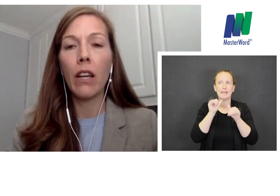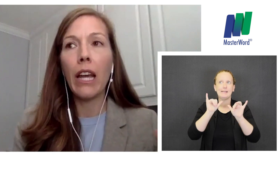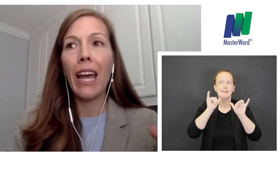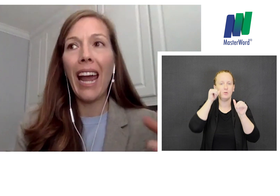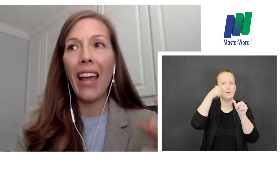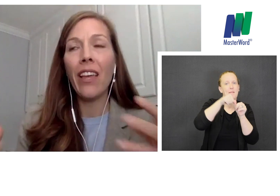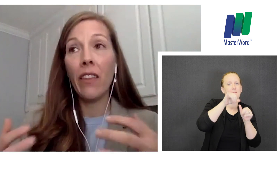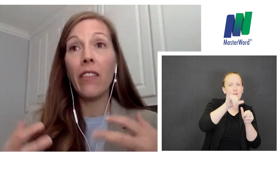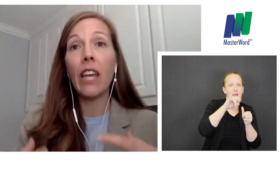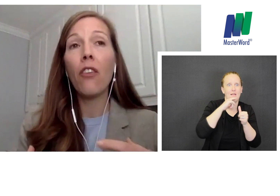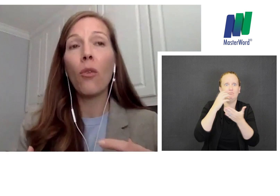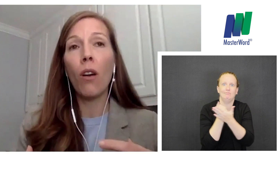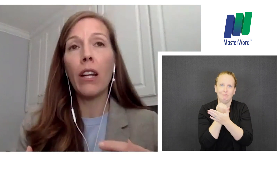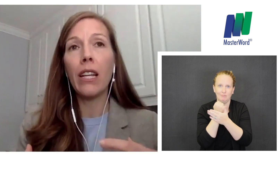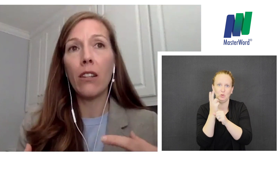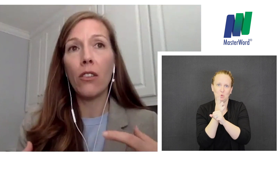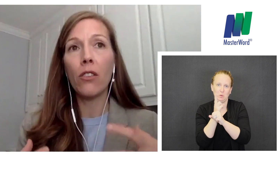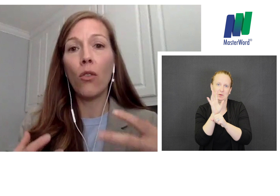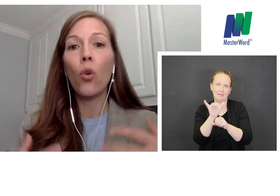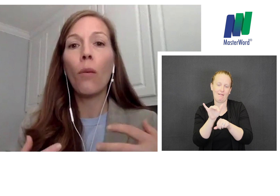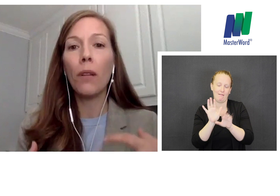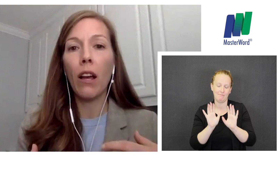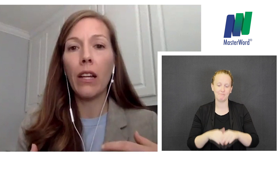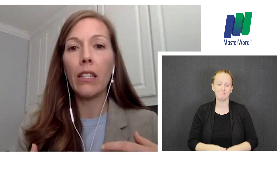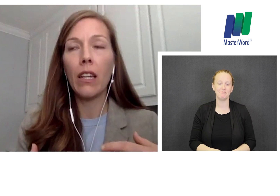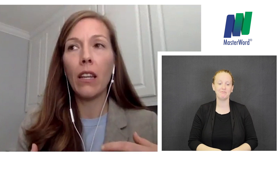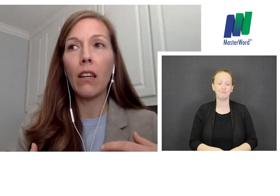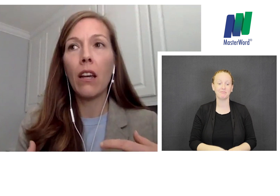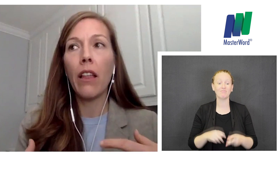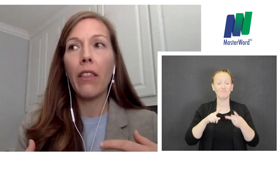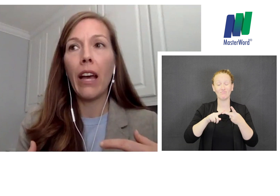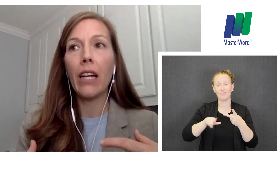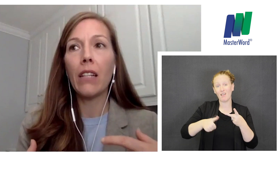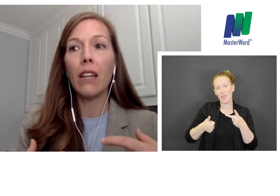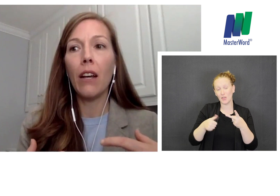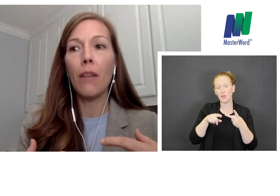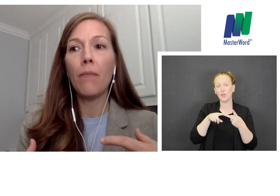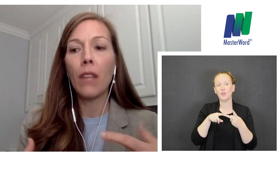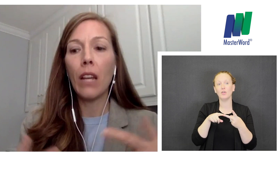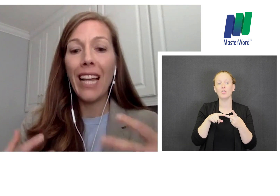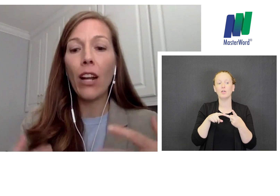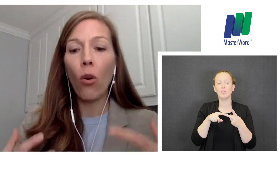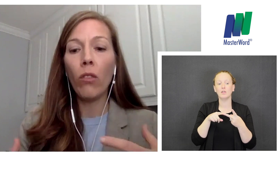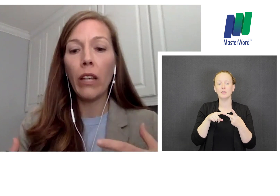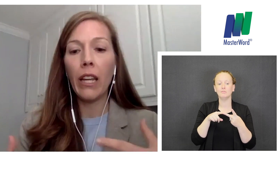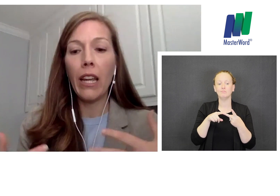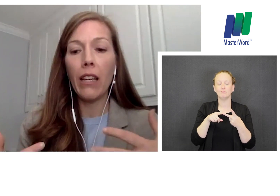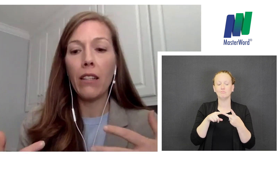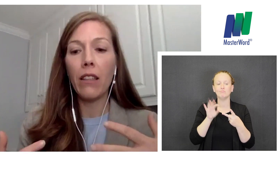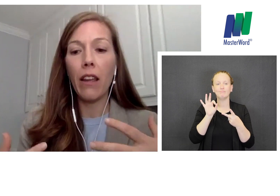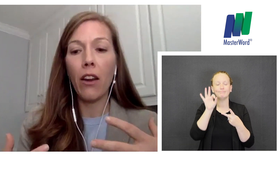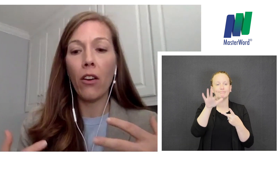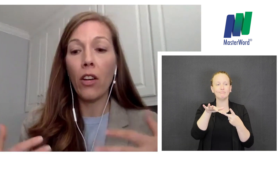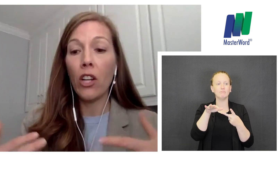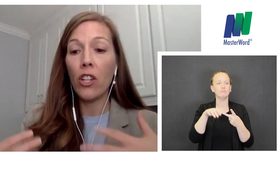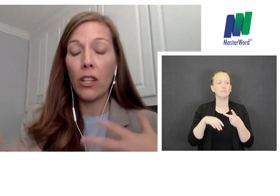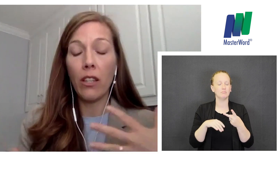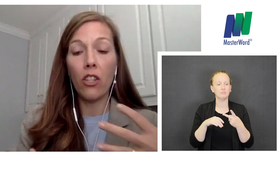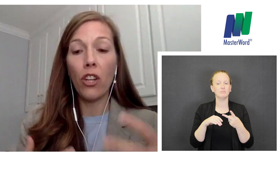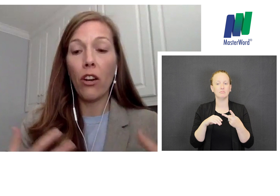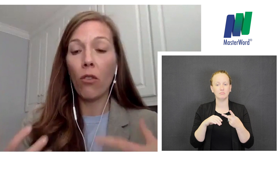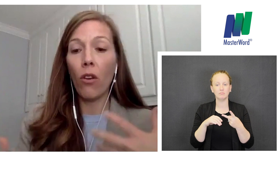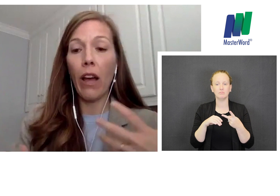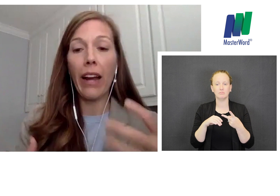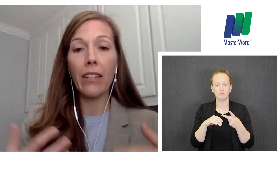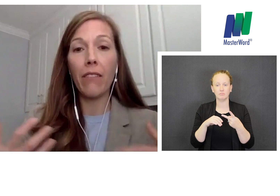resources? And then the other one is also normalizing that not only is there just